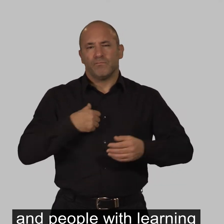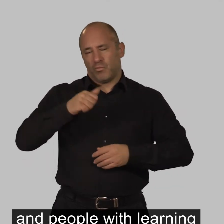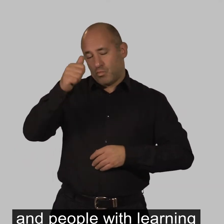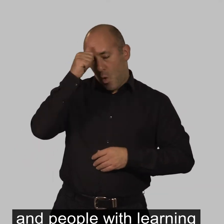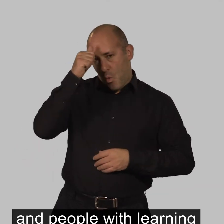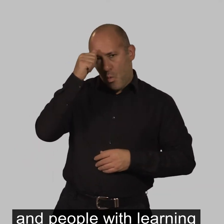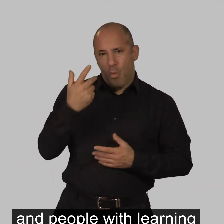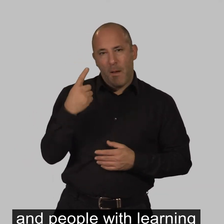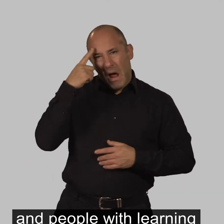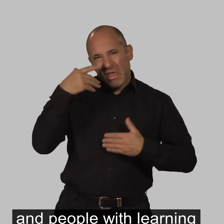autism.